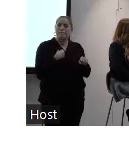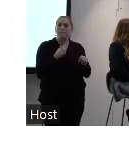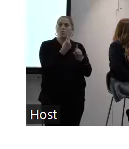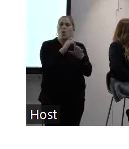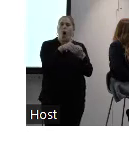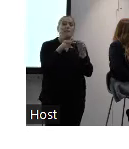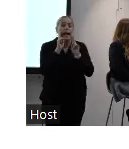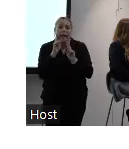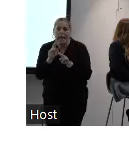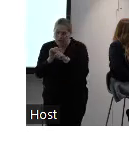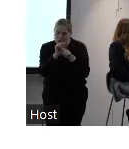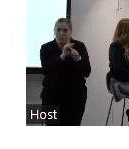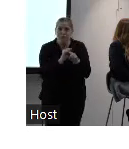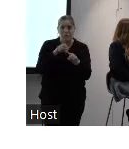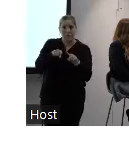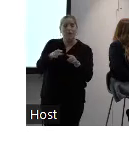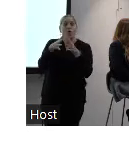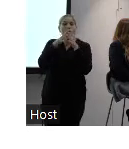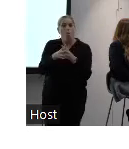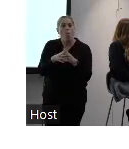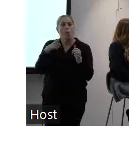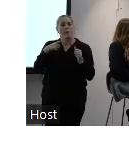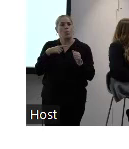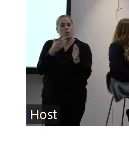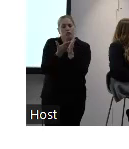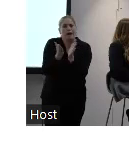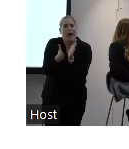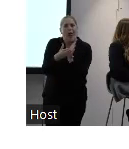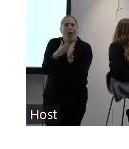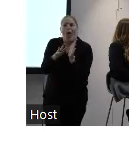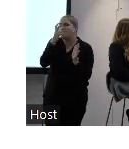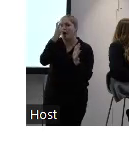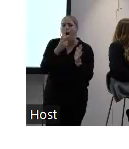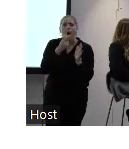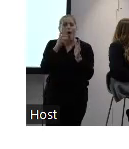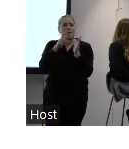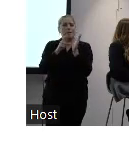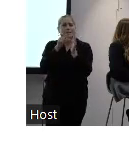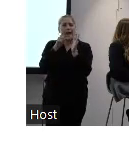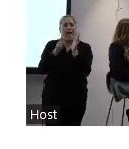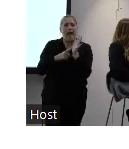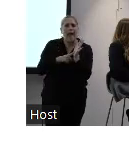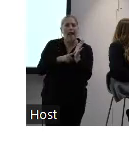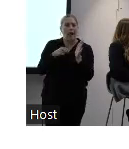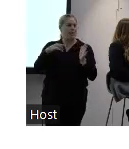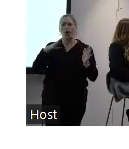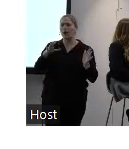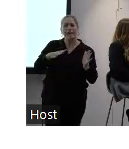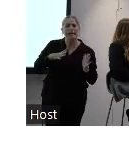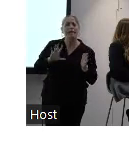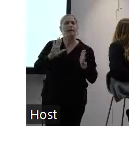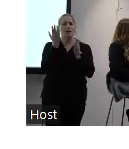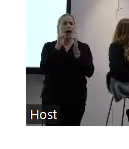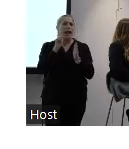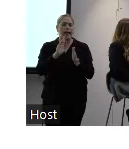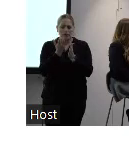the connections that we use the most, and they get rid of connections that we don't use or we don't need. So they're really important in helping